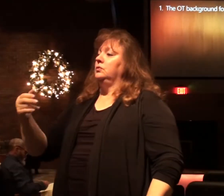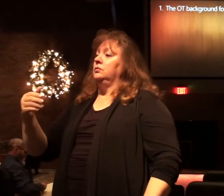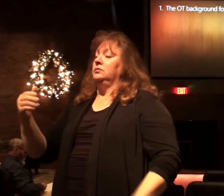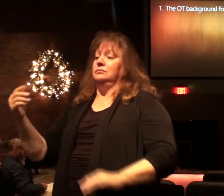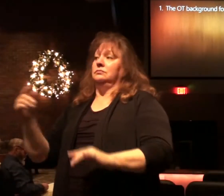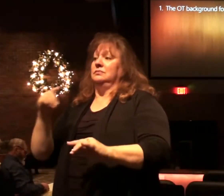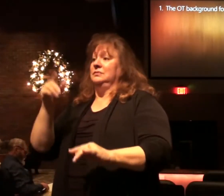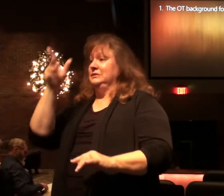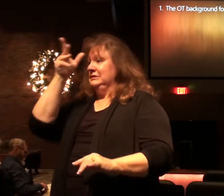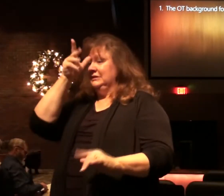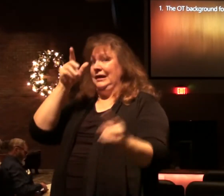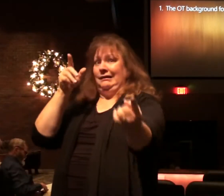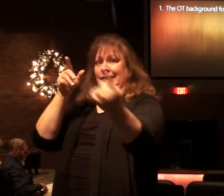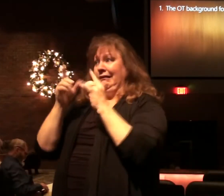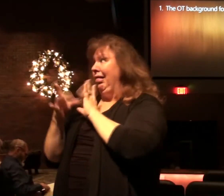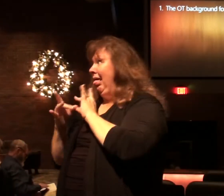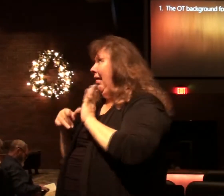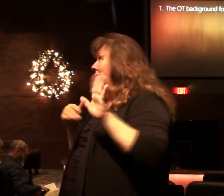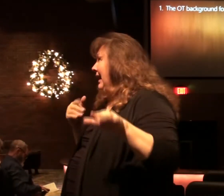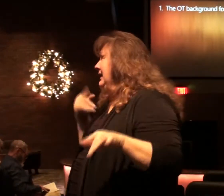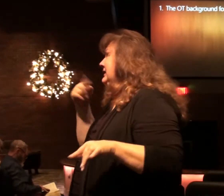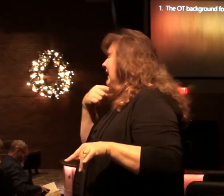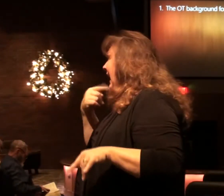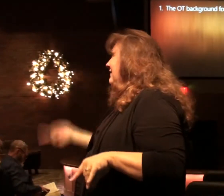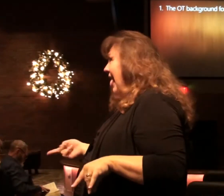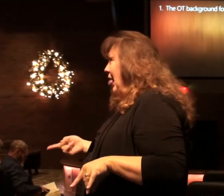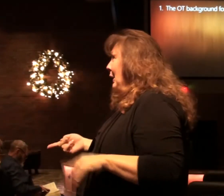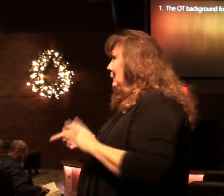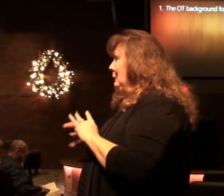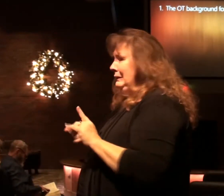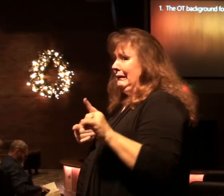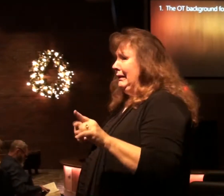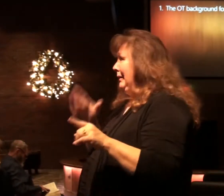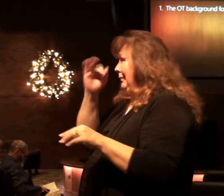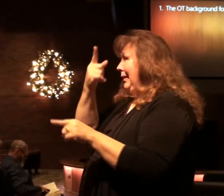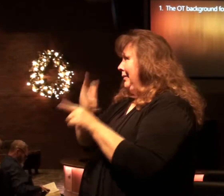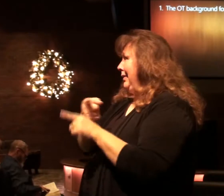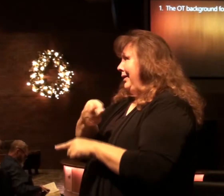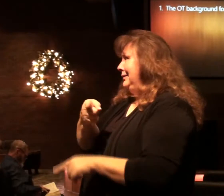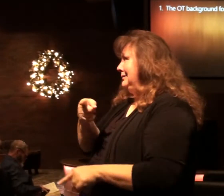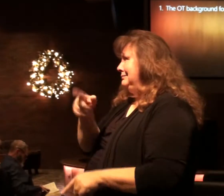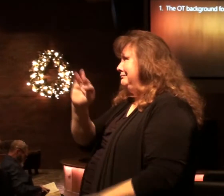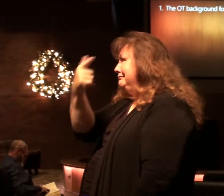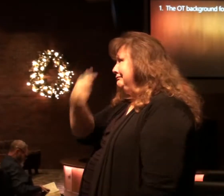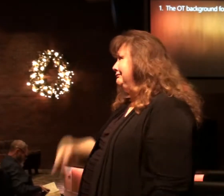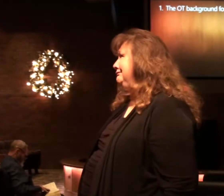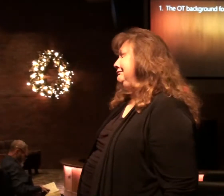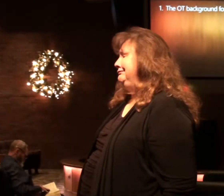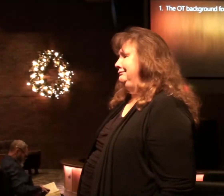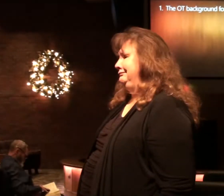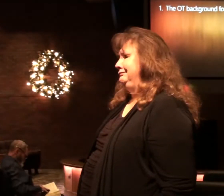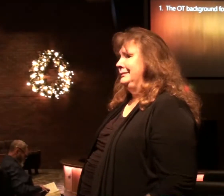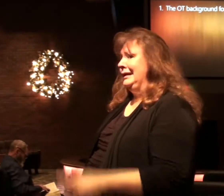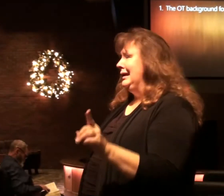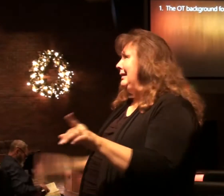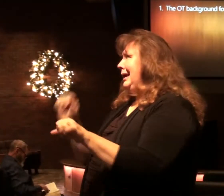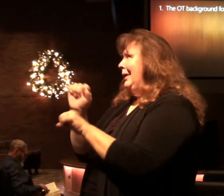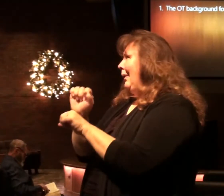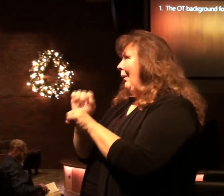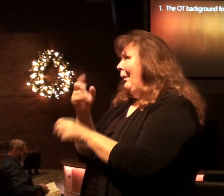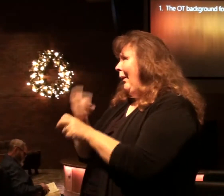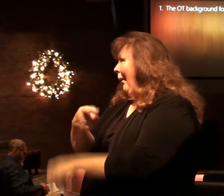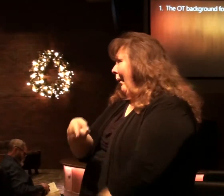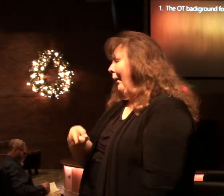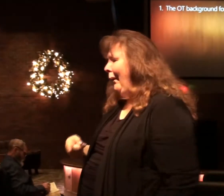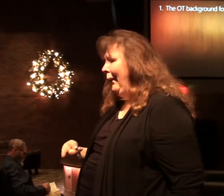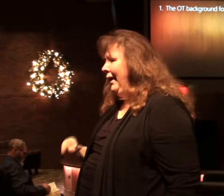bad report. Came and said, "Dad, I just have to tell you, my brothers haven't been doing their job. They don't work very hard,